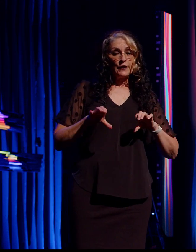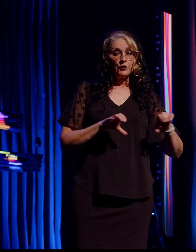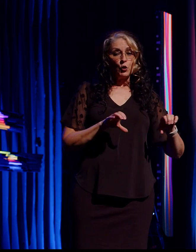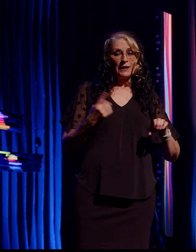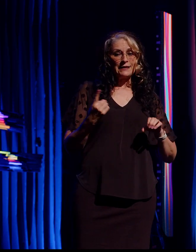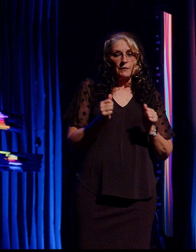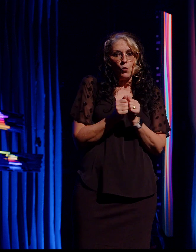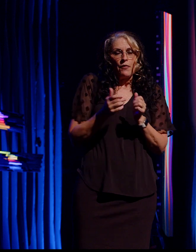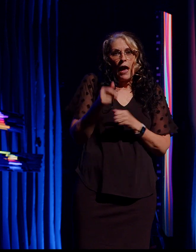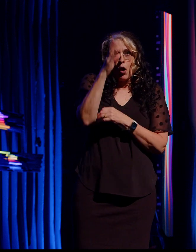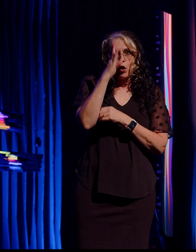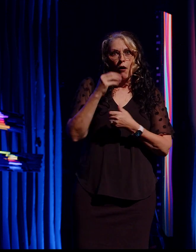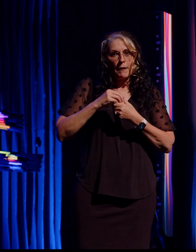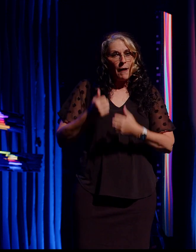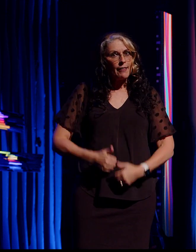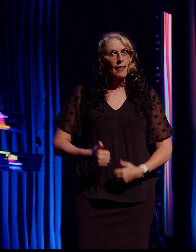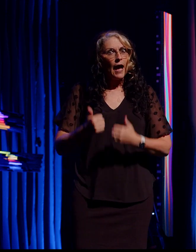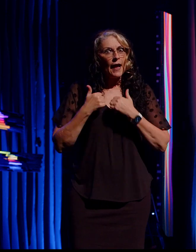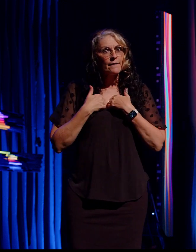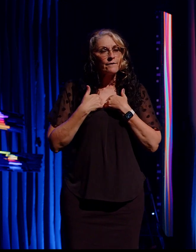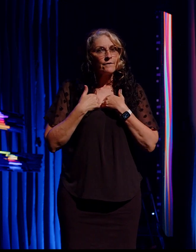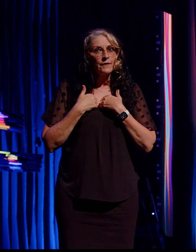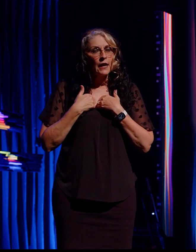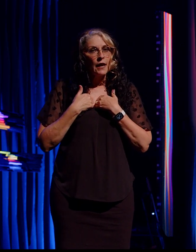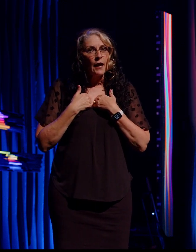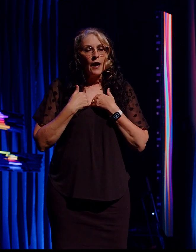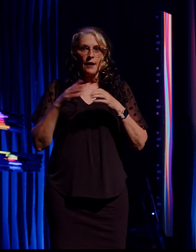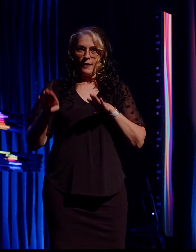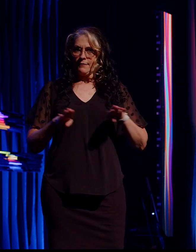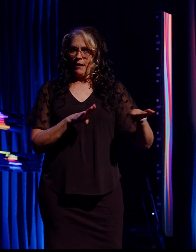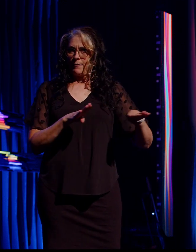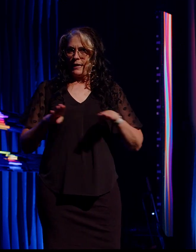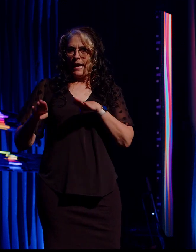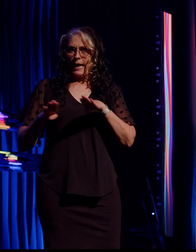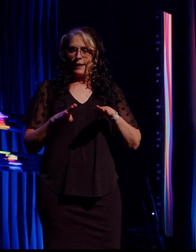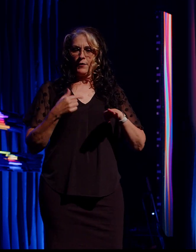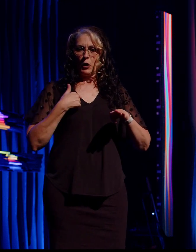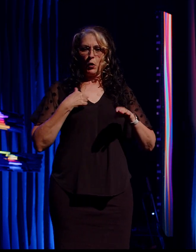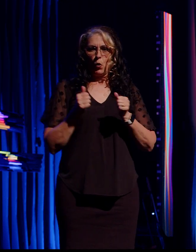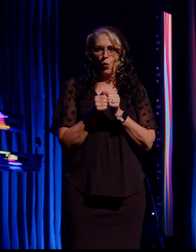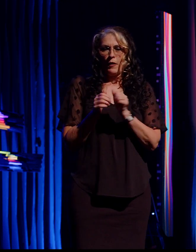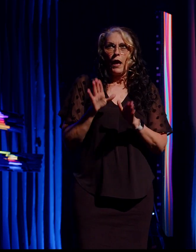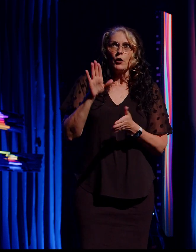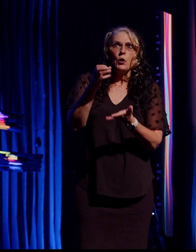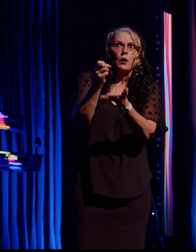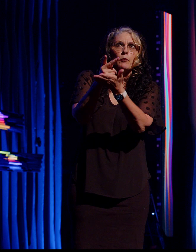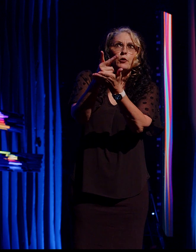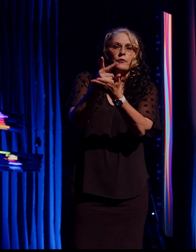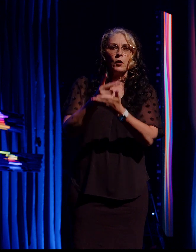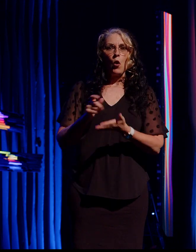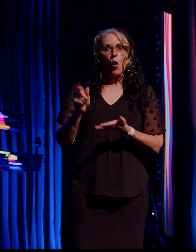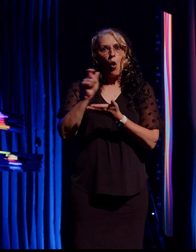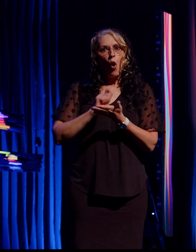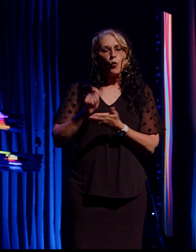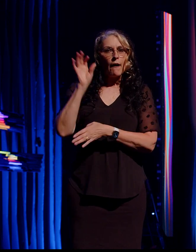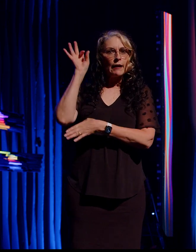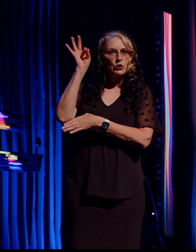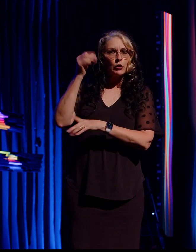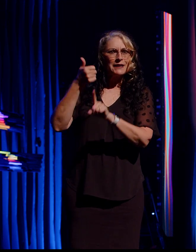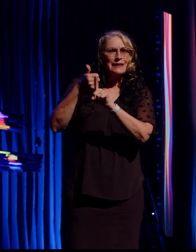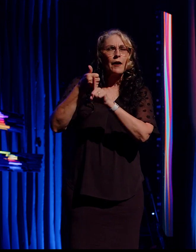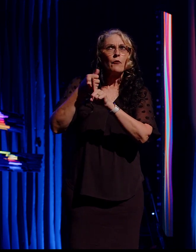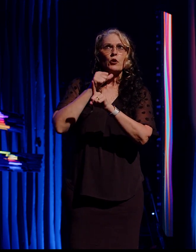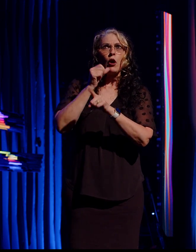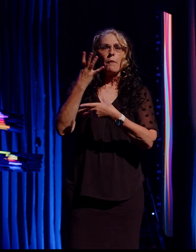without God in my life. I'm afraid of acting in a way that he would not approve. I'm afraid of writing a sermon that he would not